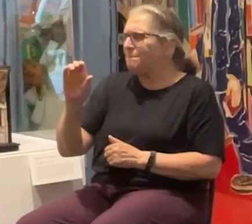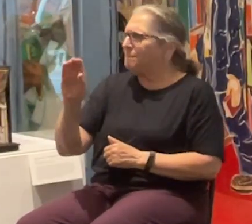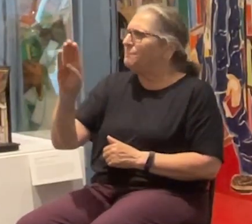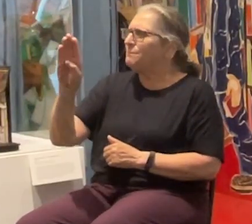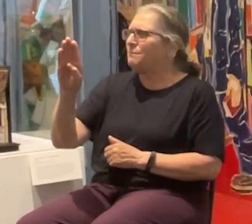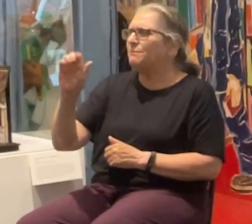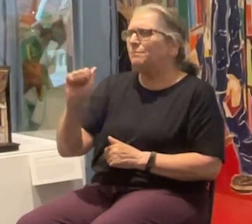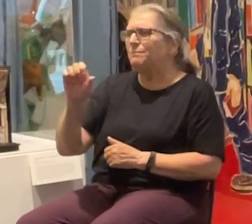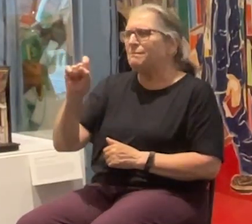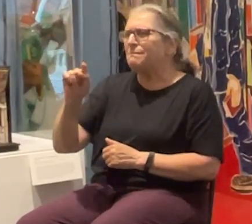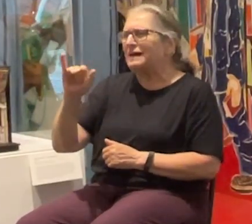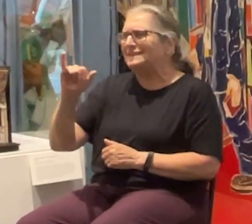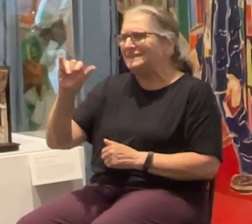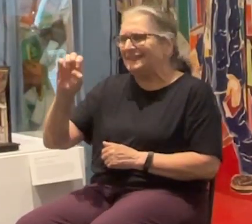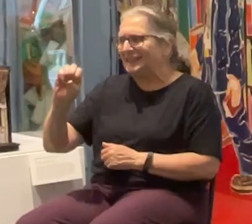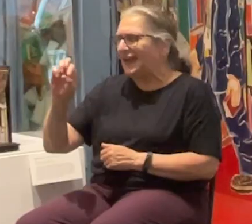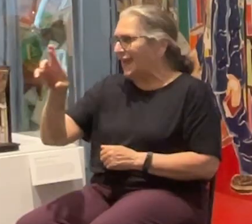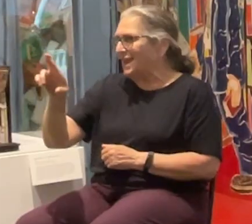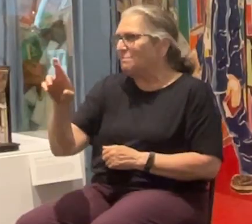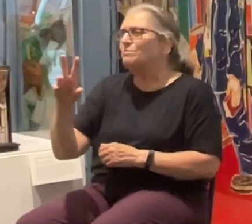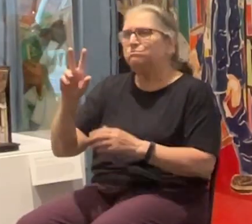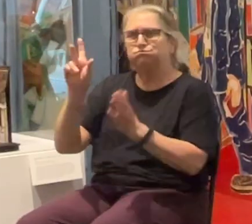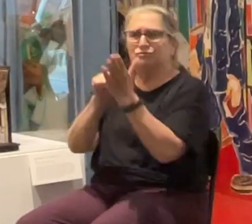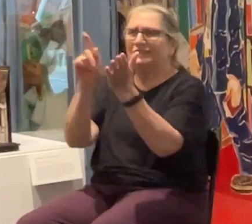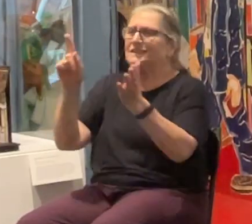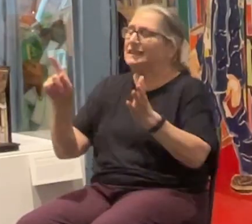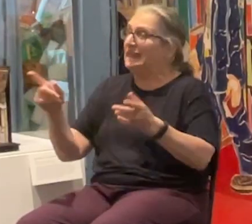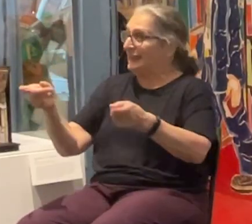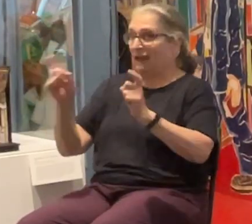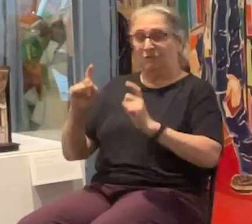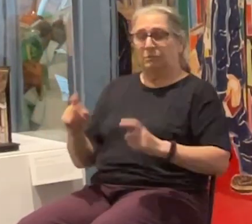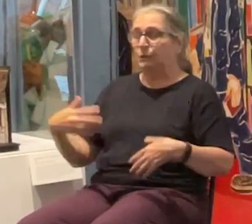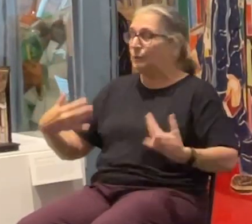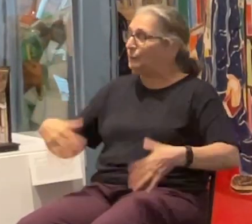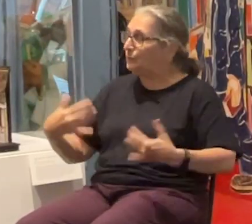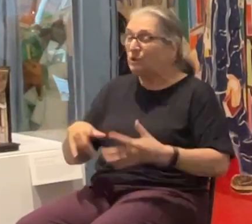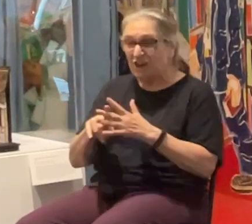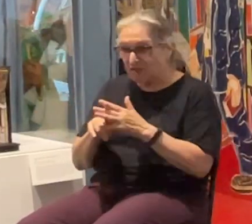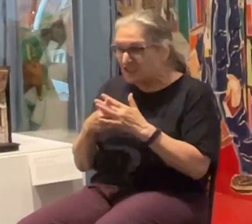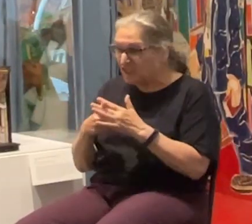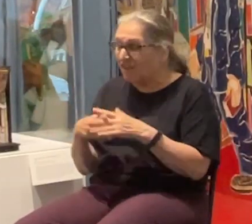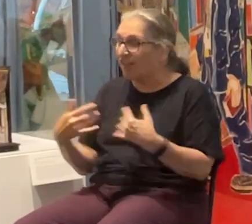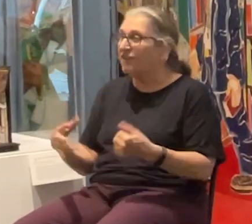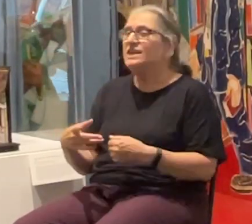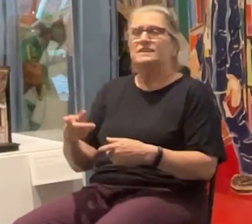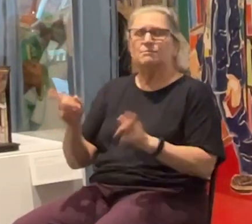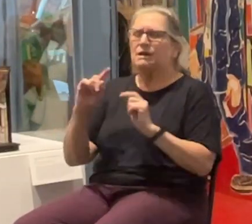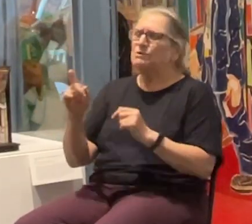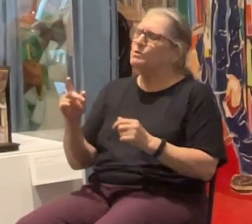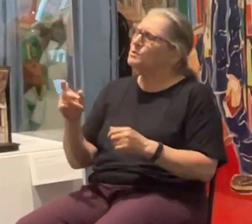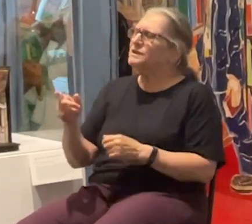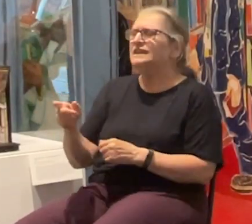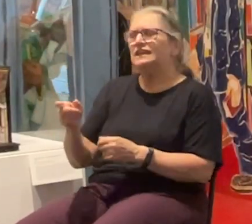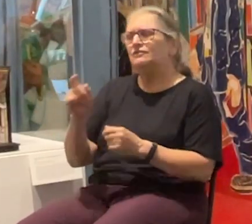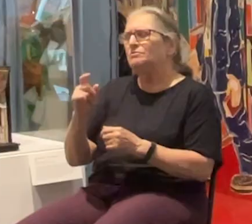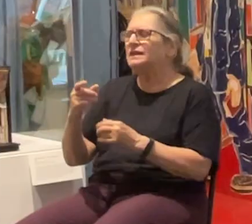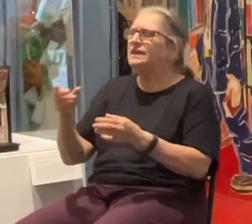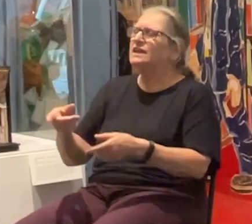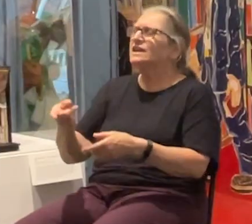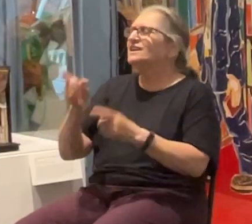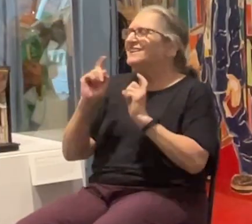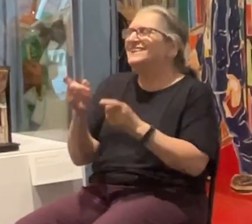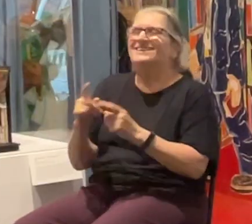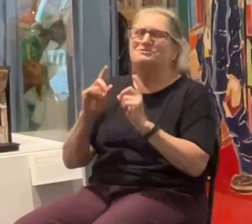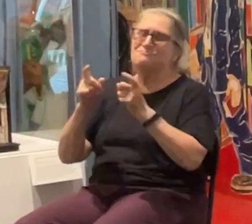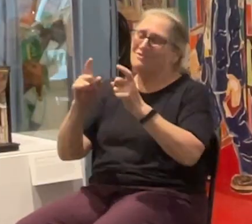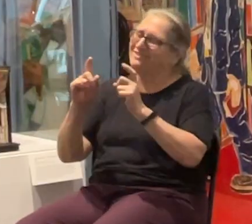me one year for Christmas, let's say. He would often give me, like, back in the day, a gift certificate for $300 for Pearl Paint when that was